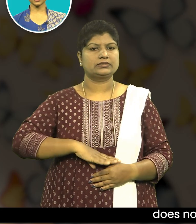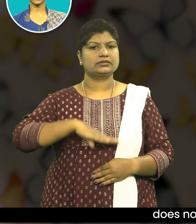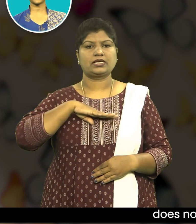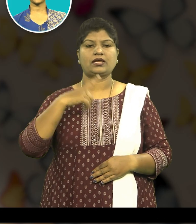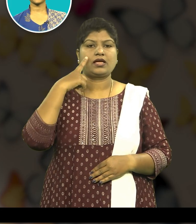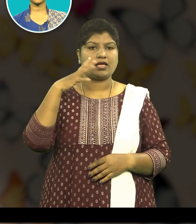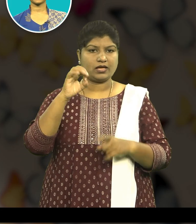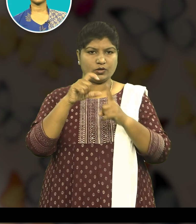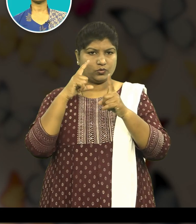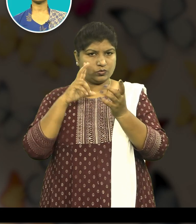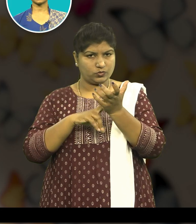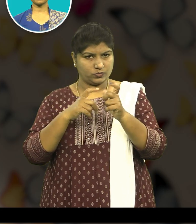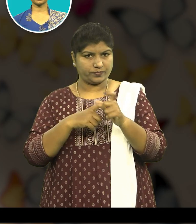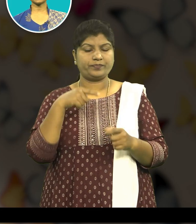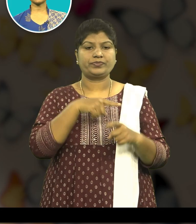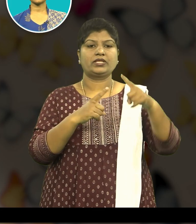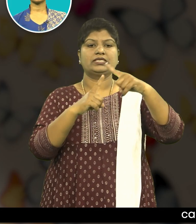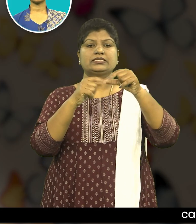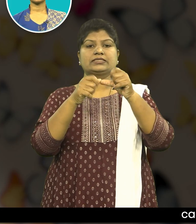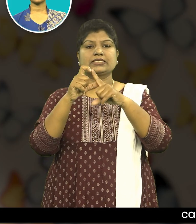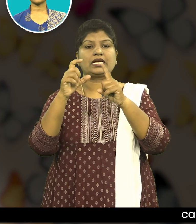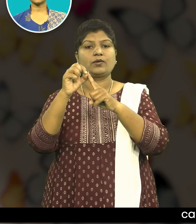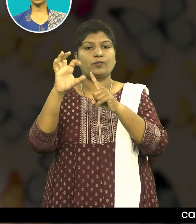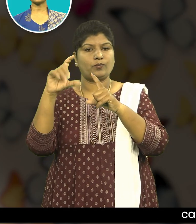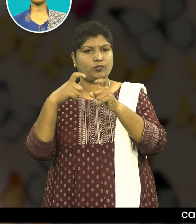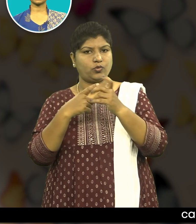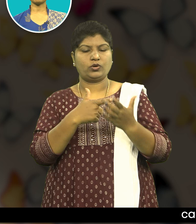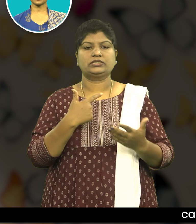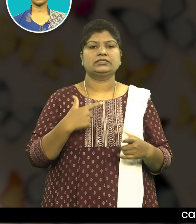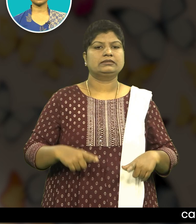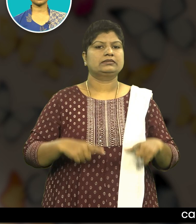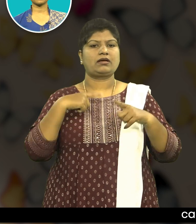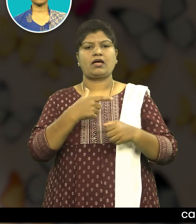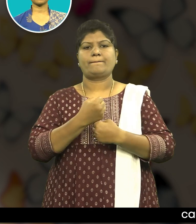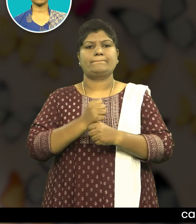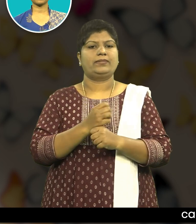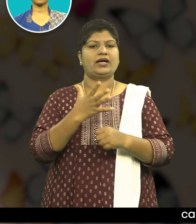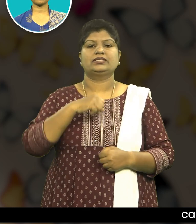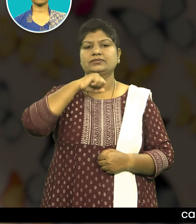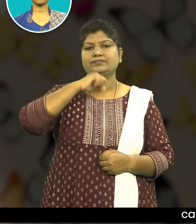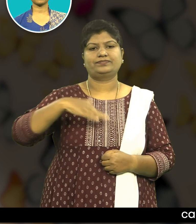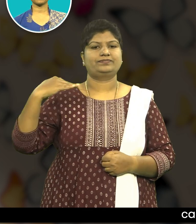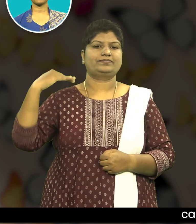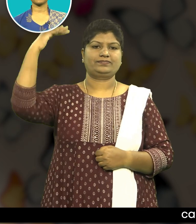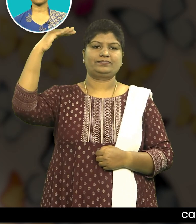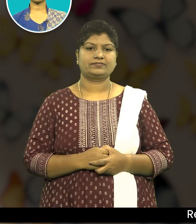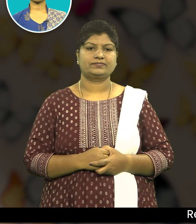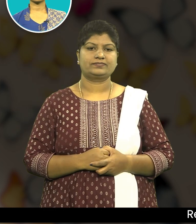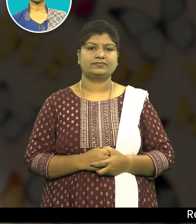iodine, the tadpoles cannot become adults.